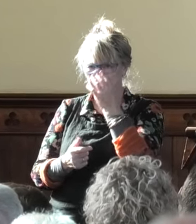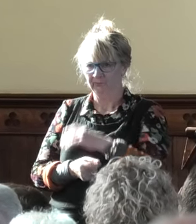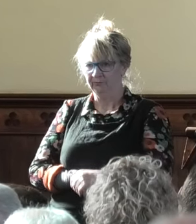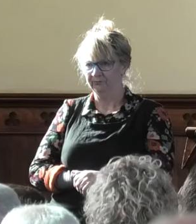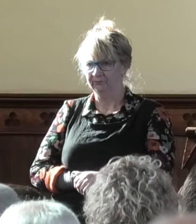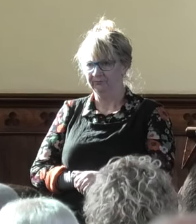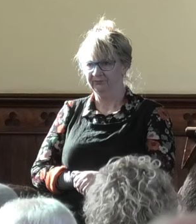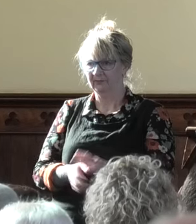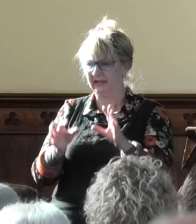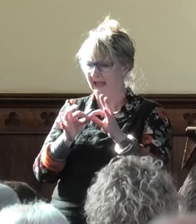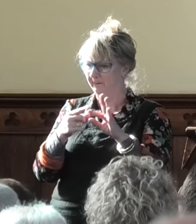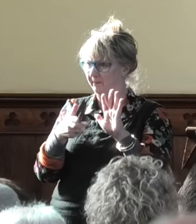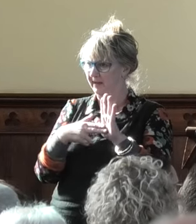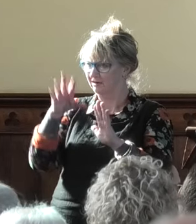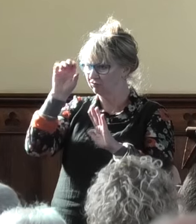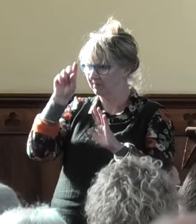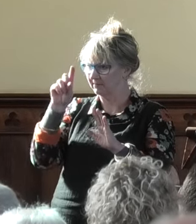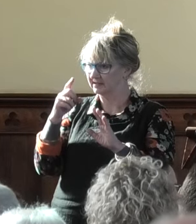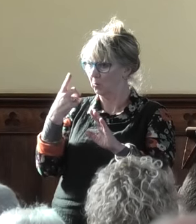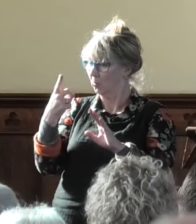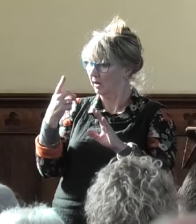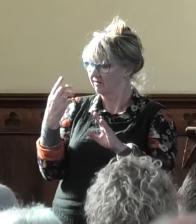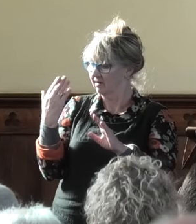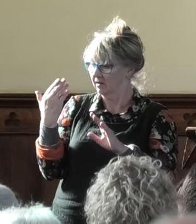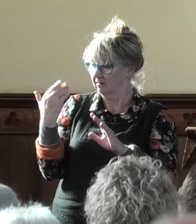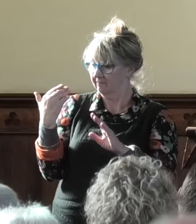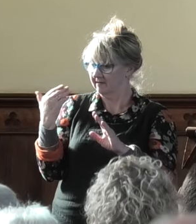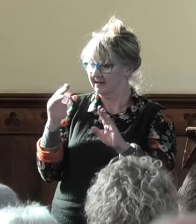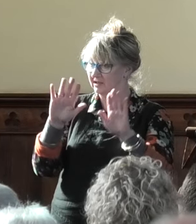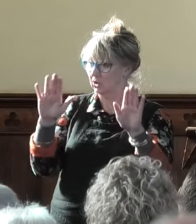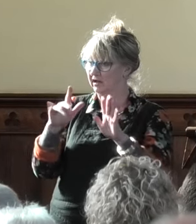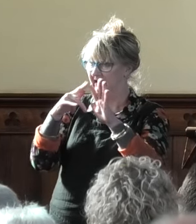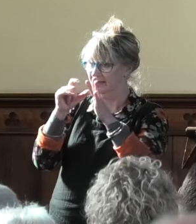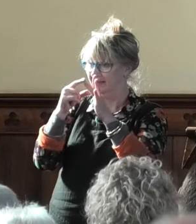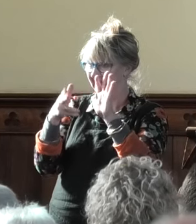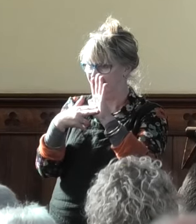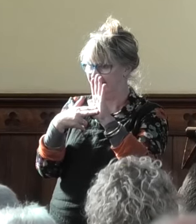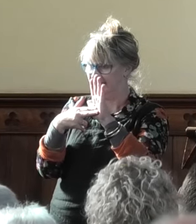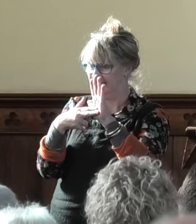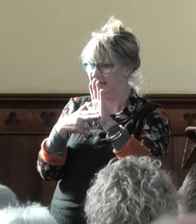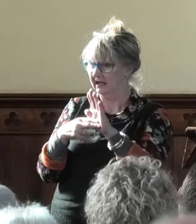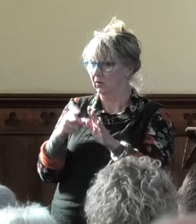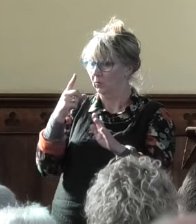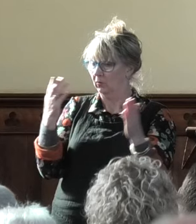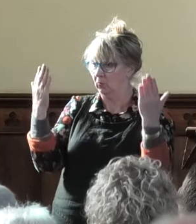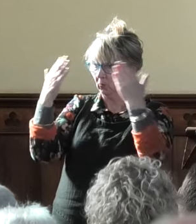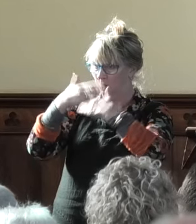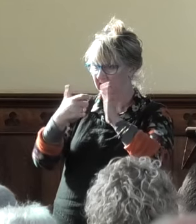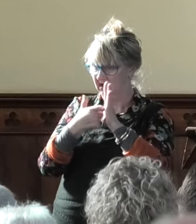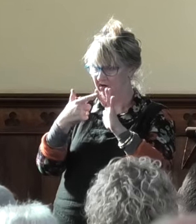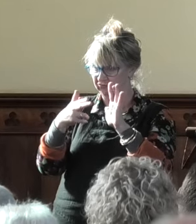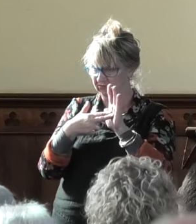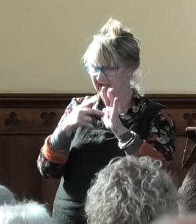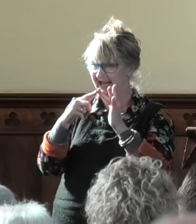Ben remembers, on one of our winter holidays in Eden, we were in cabins at Quarantine Bay, and one night Rin, Ian and